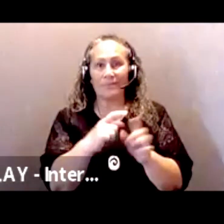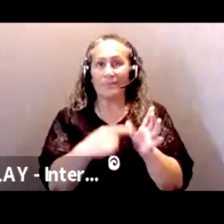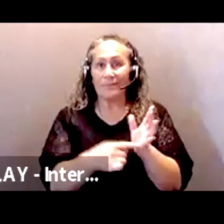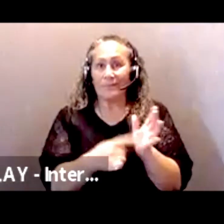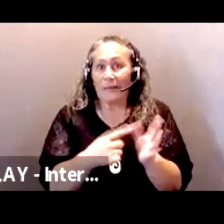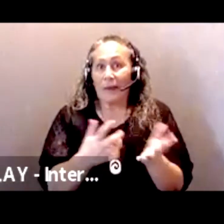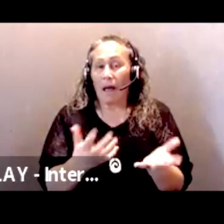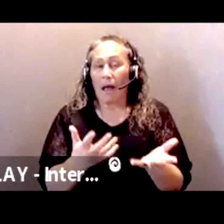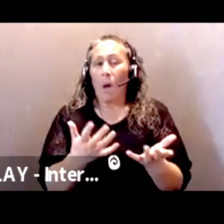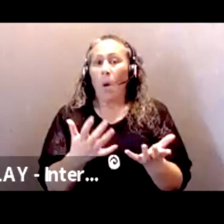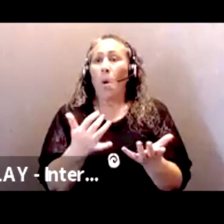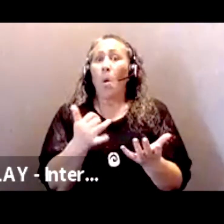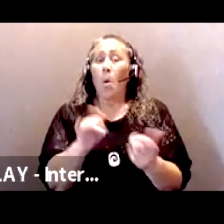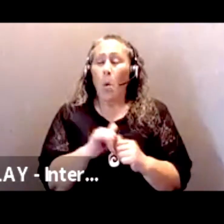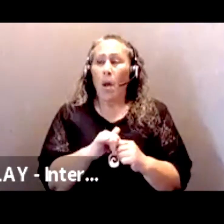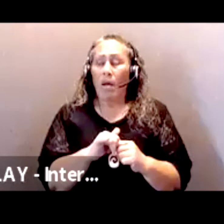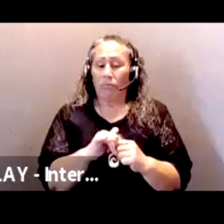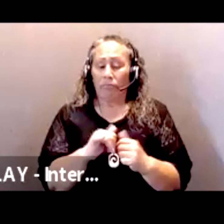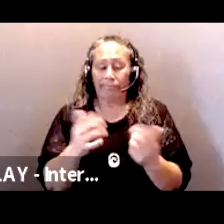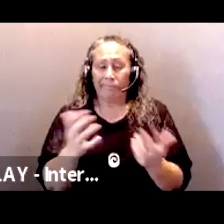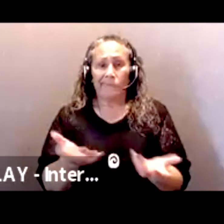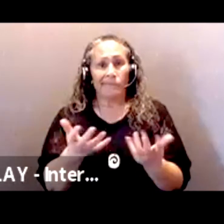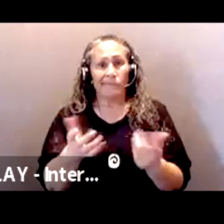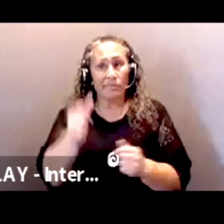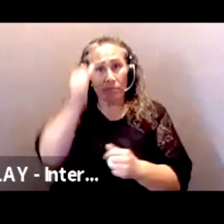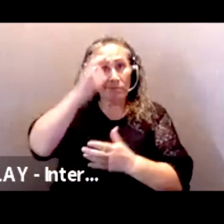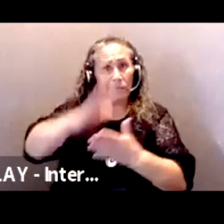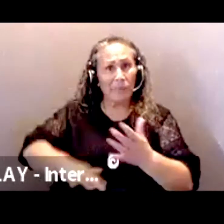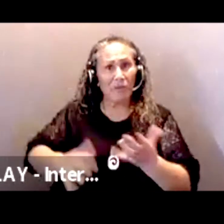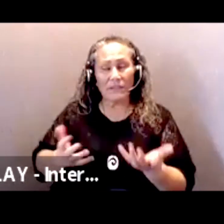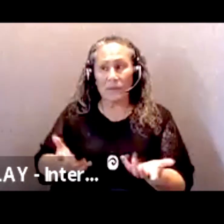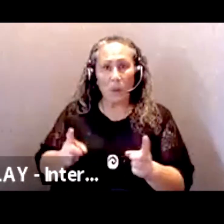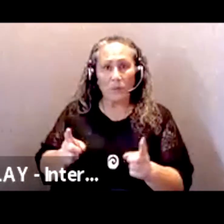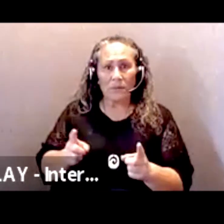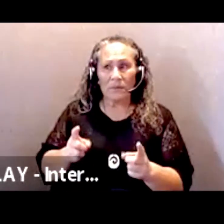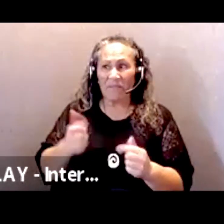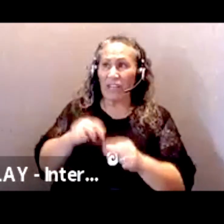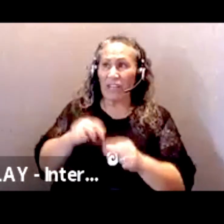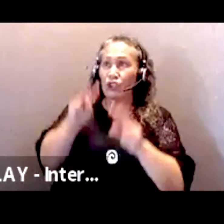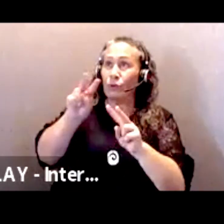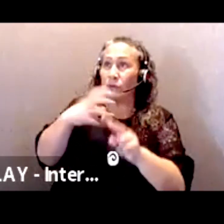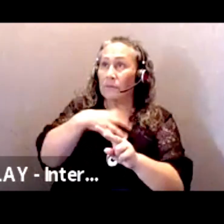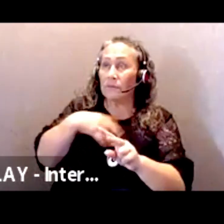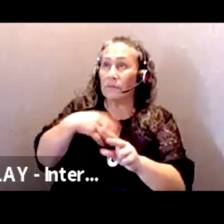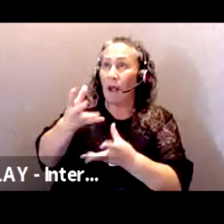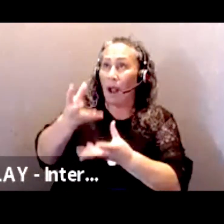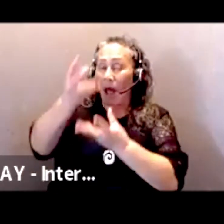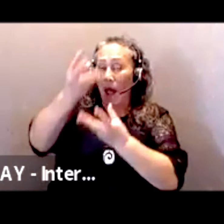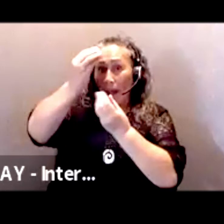or the message, their experience of what they have seen from the government or received from the government,